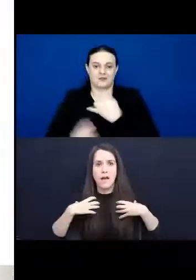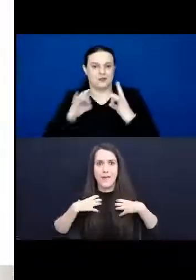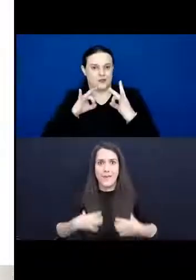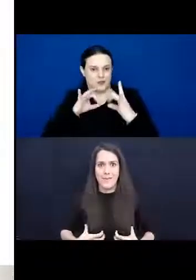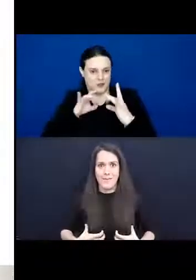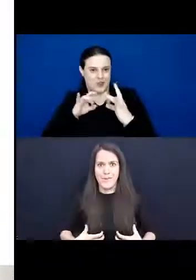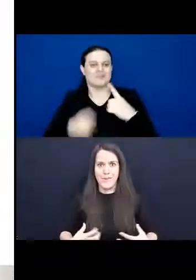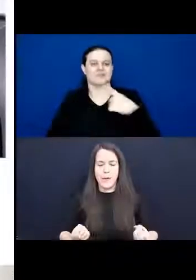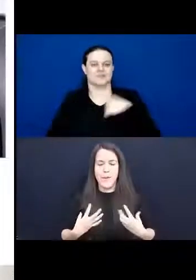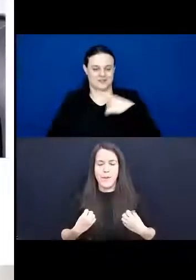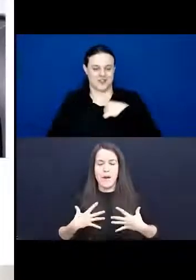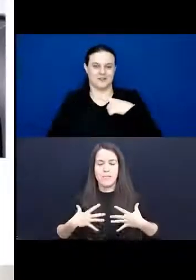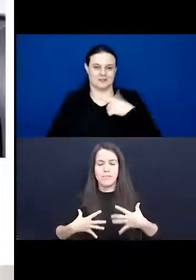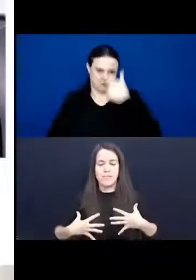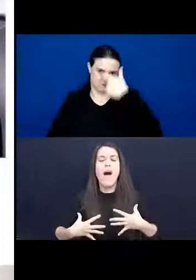user.